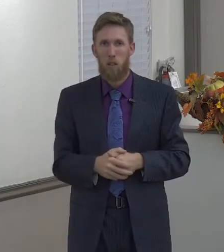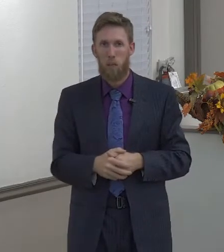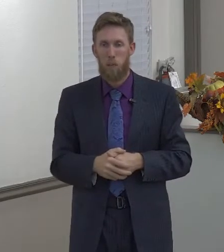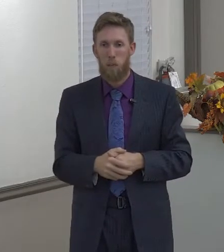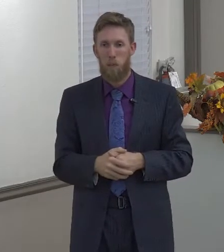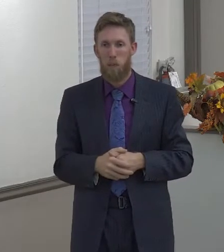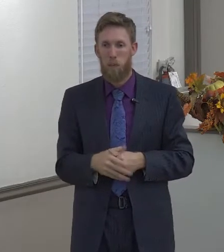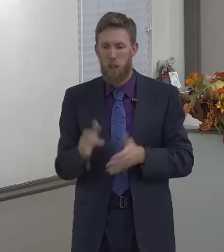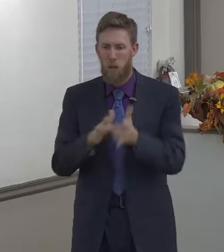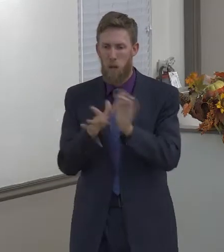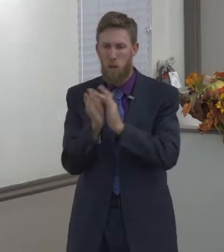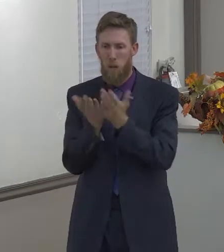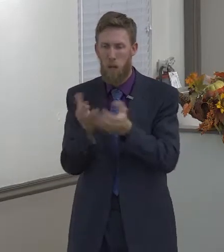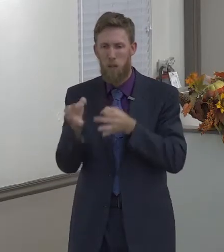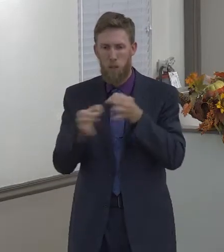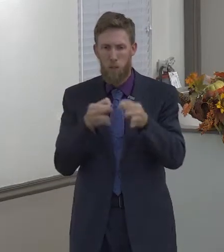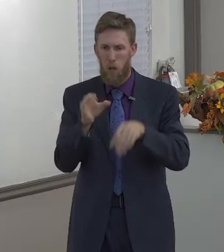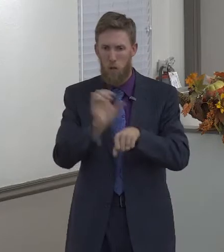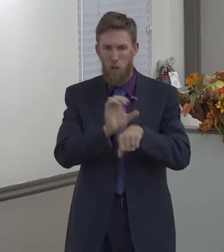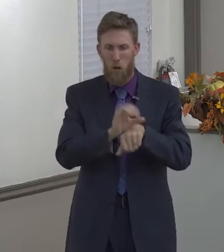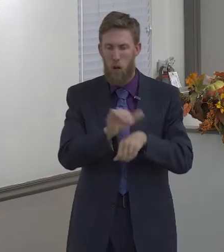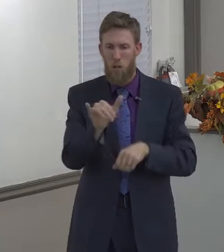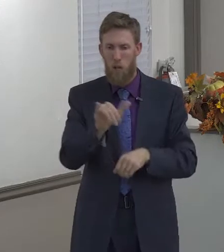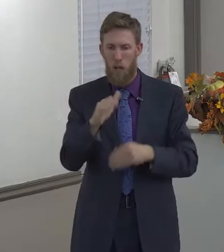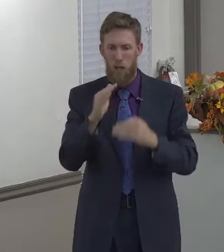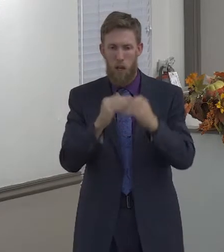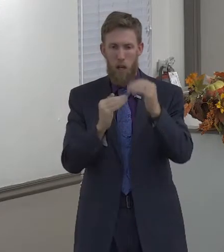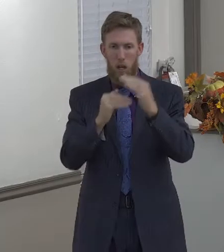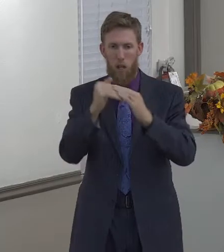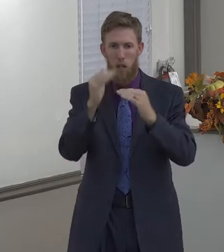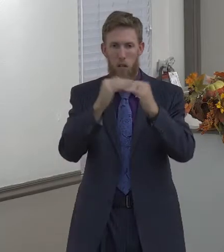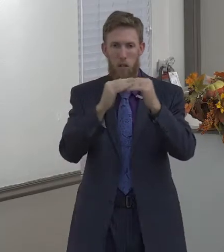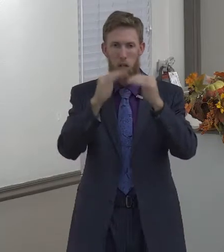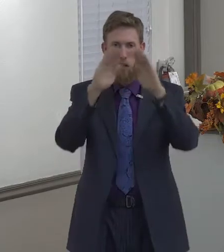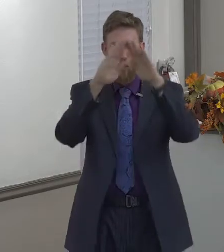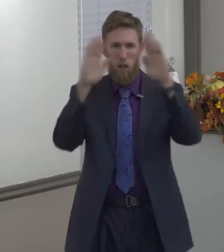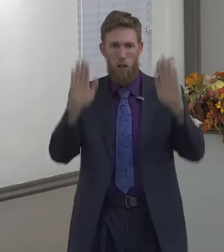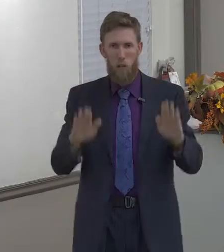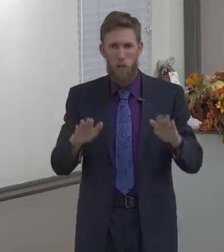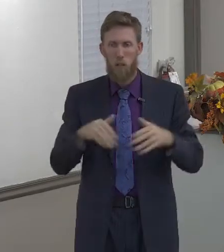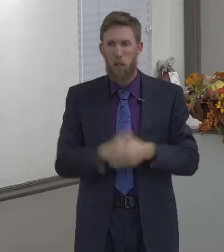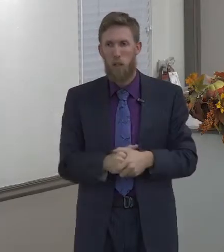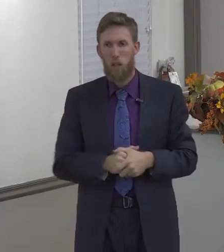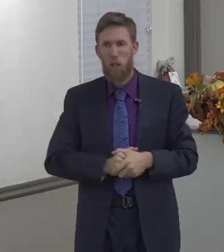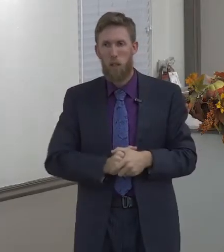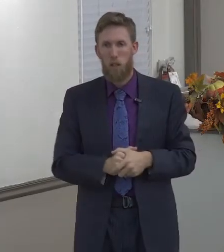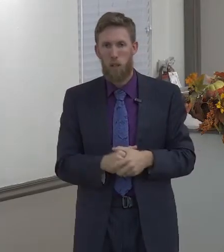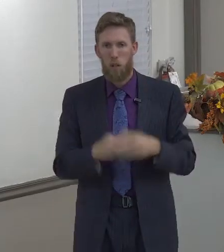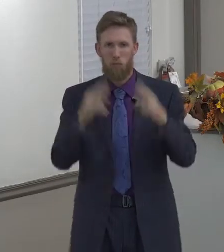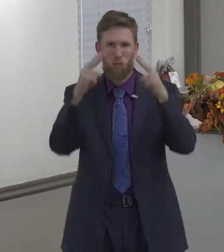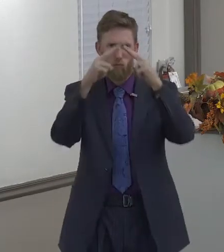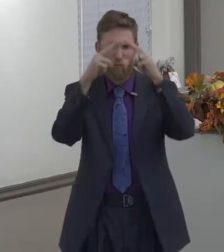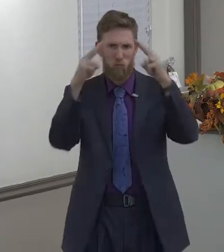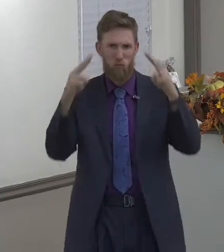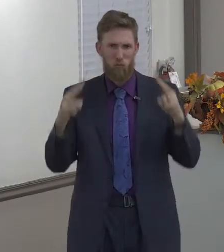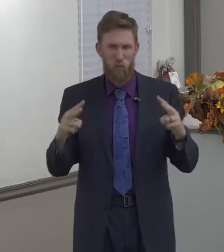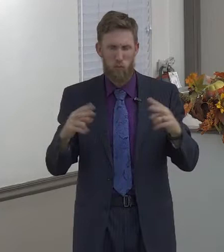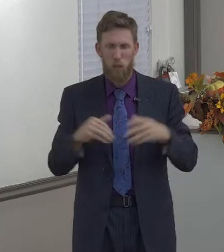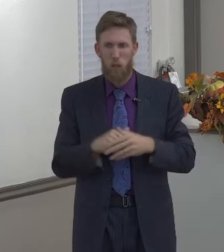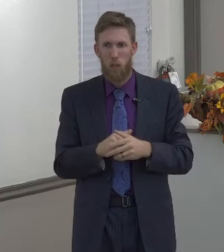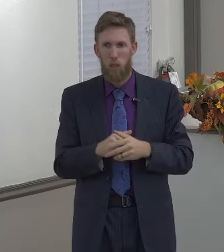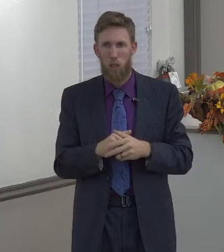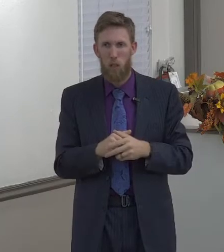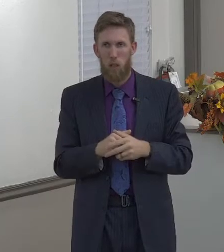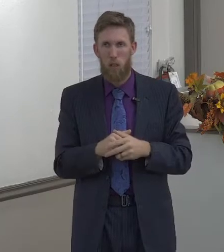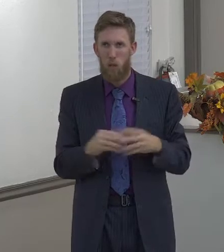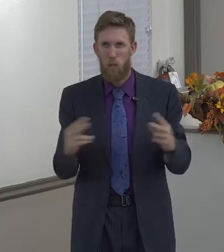Lord. What does this help us understand? This helps us understand that there's many different parts. There's many different pieces.